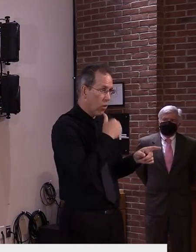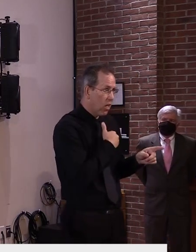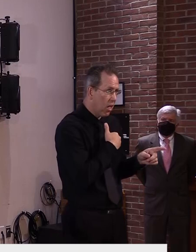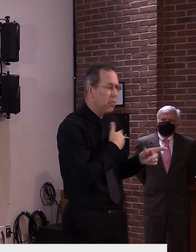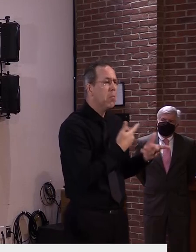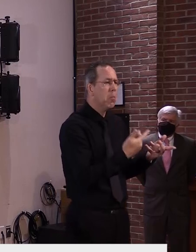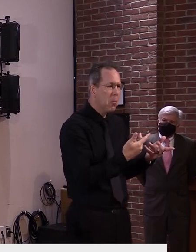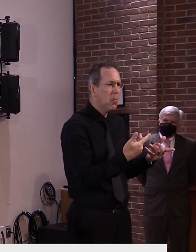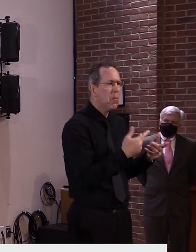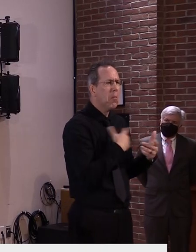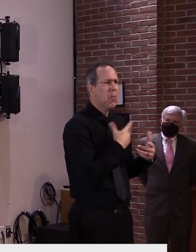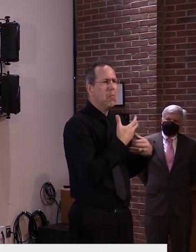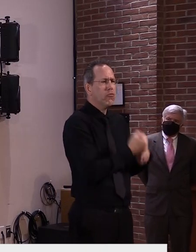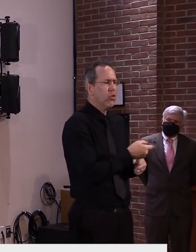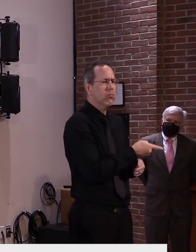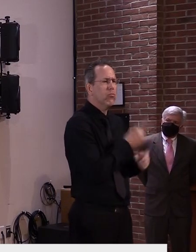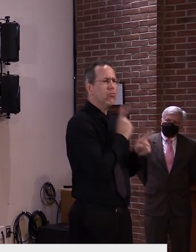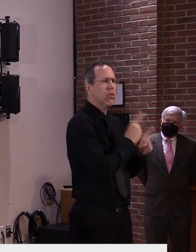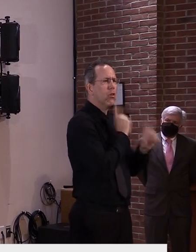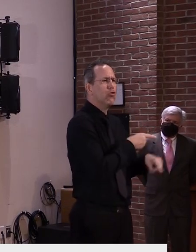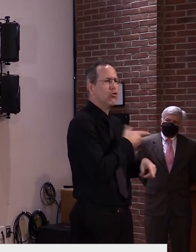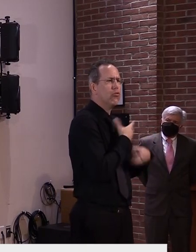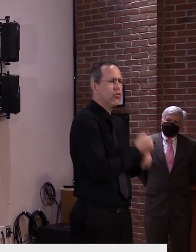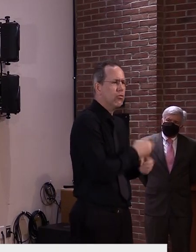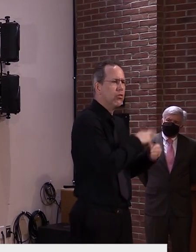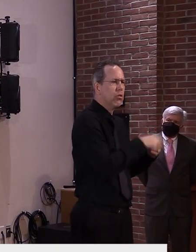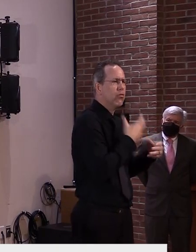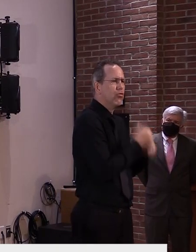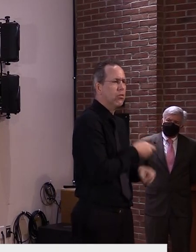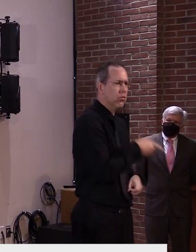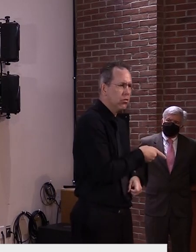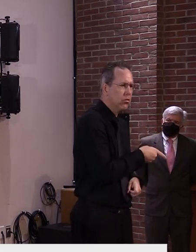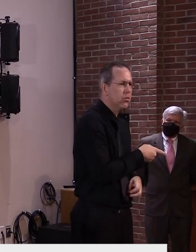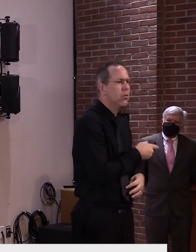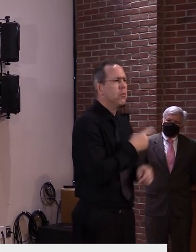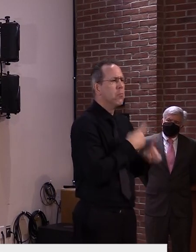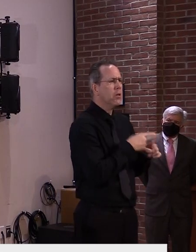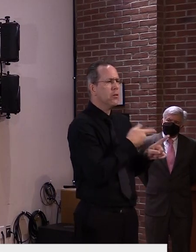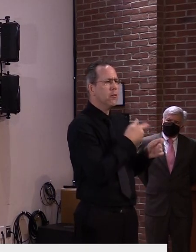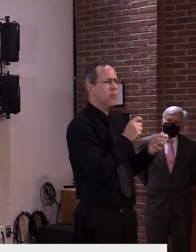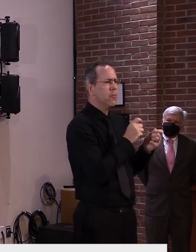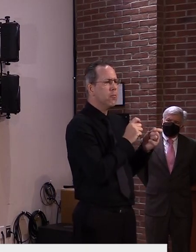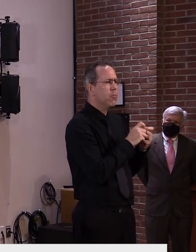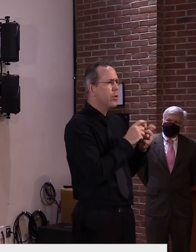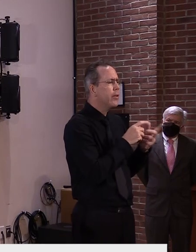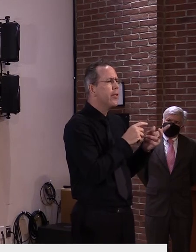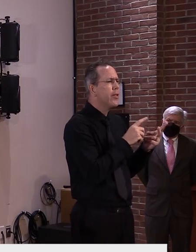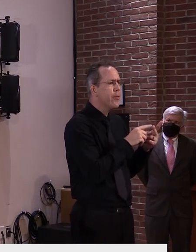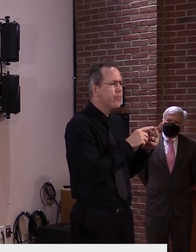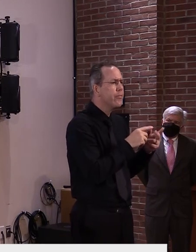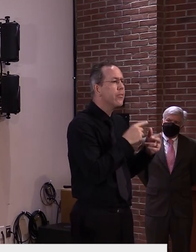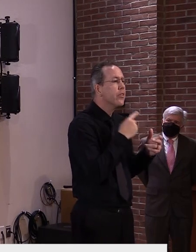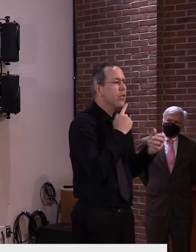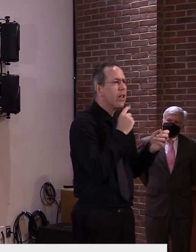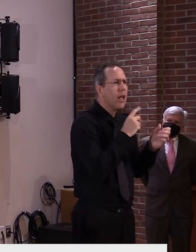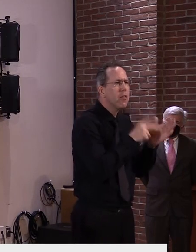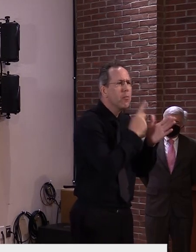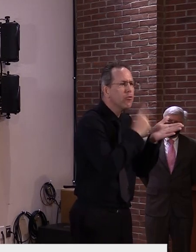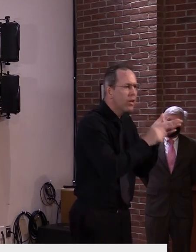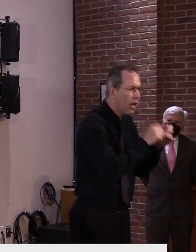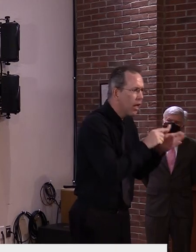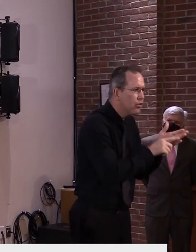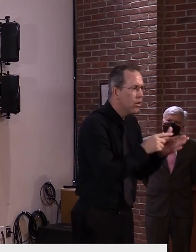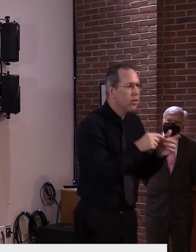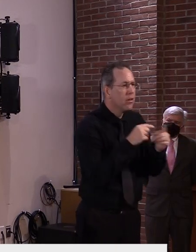them as a confirmatory test, meaning that we think that the likelihood is that if it's negative, it's truly